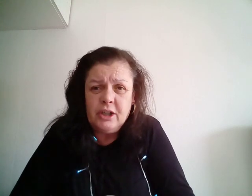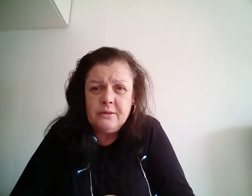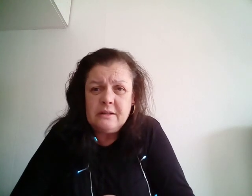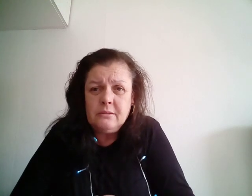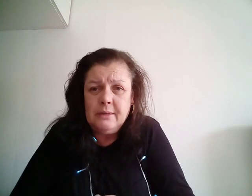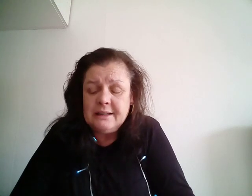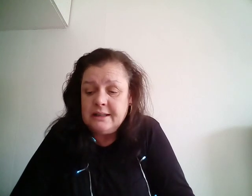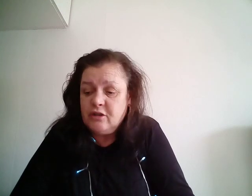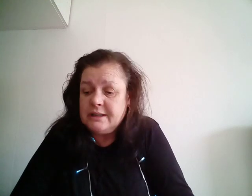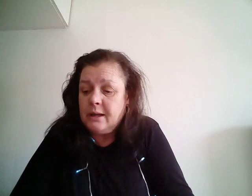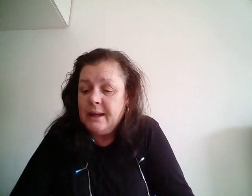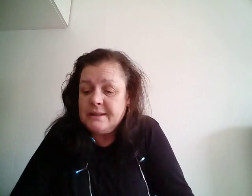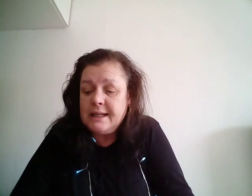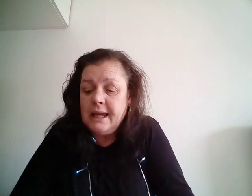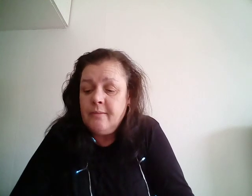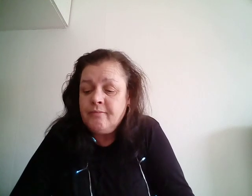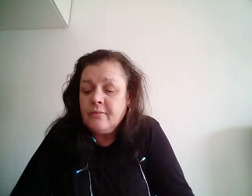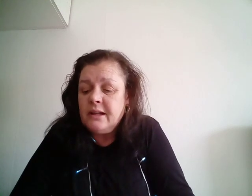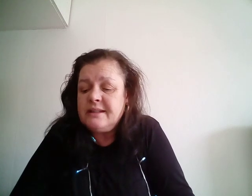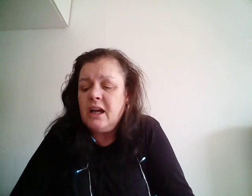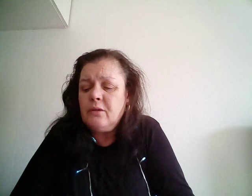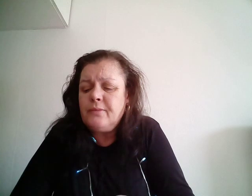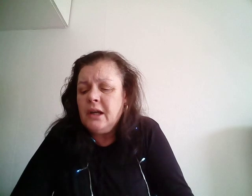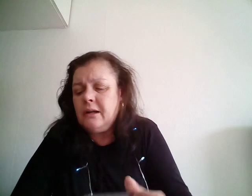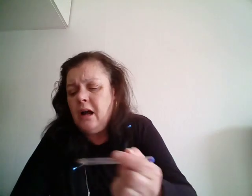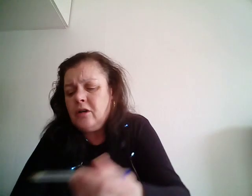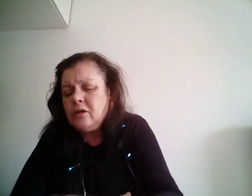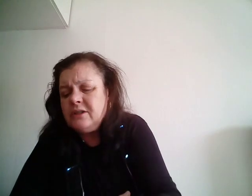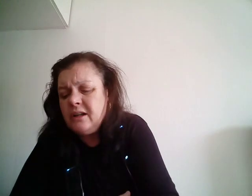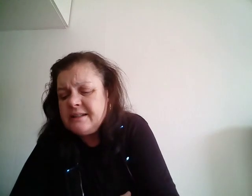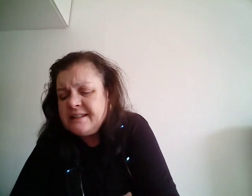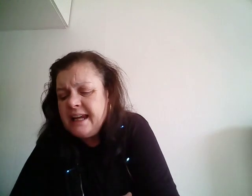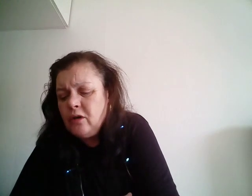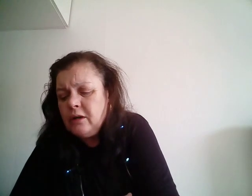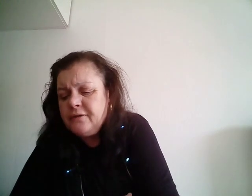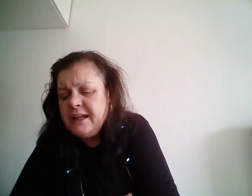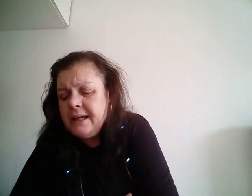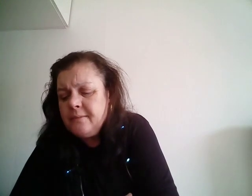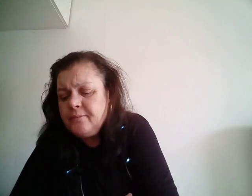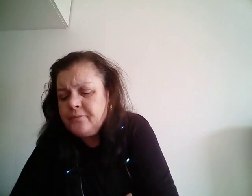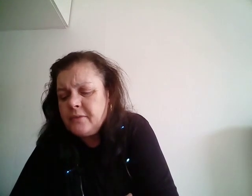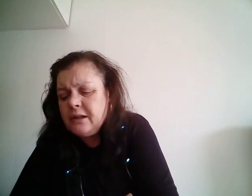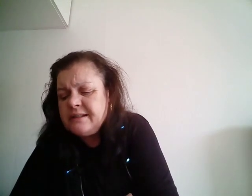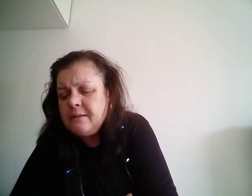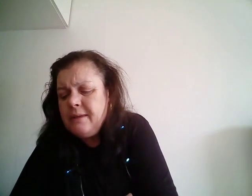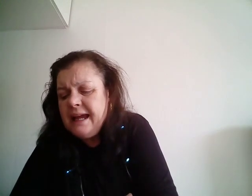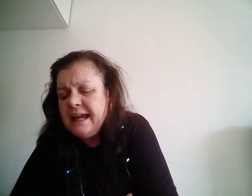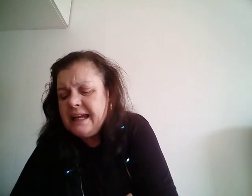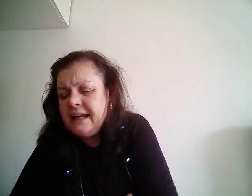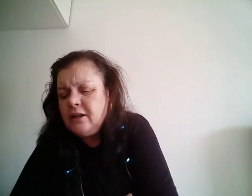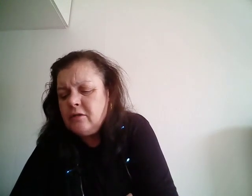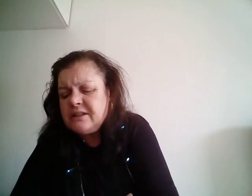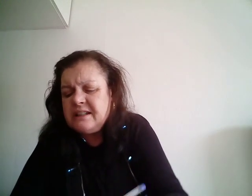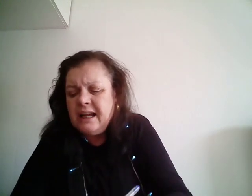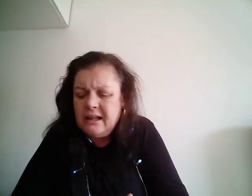BitChute, my delicious little babies, okay? So I could not see all of the, to me, it looks